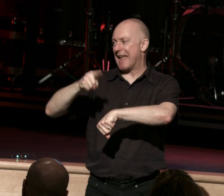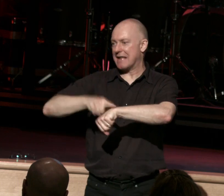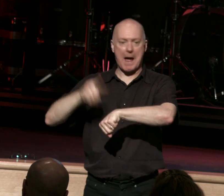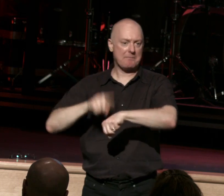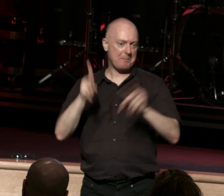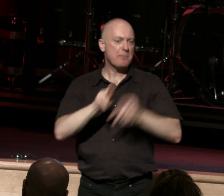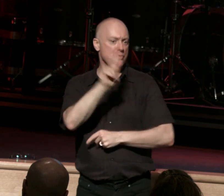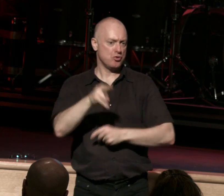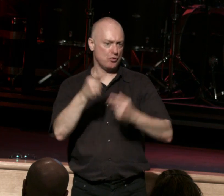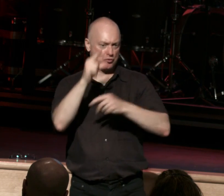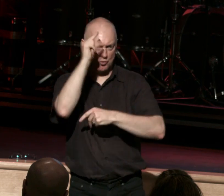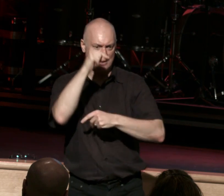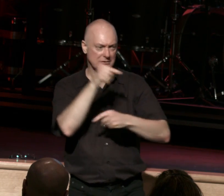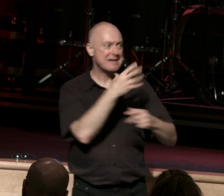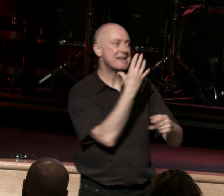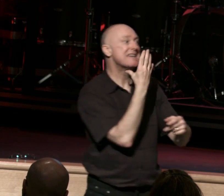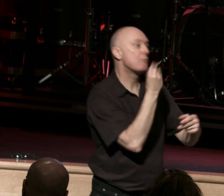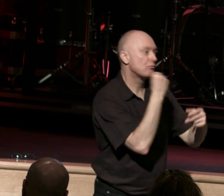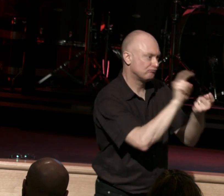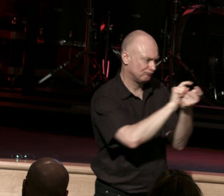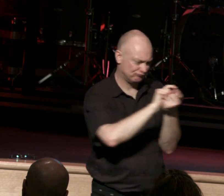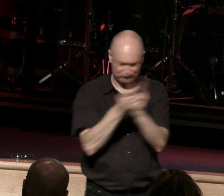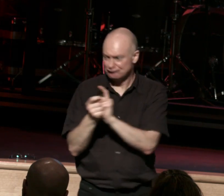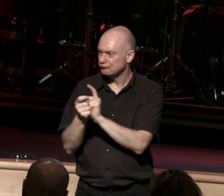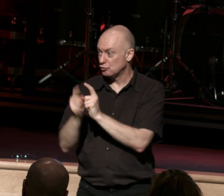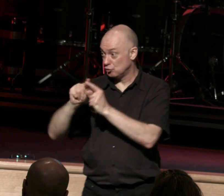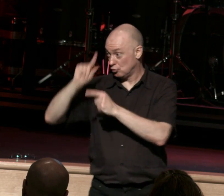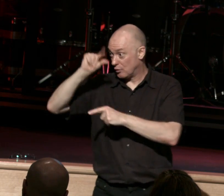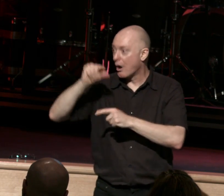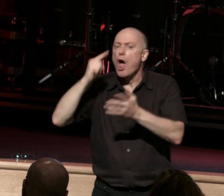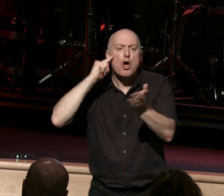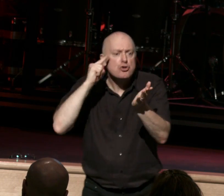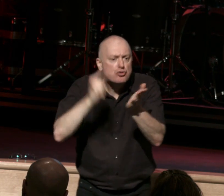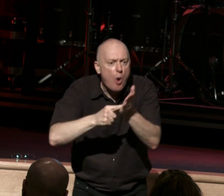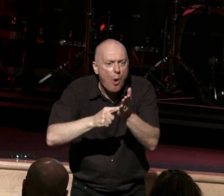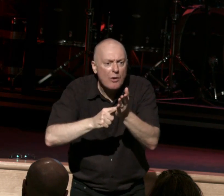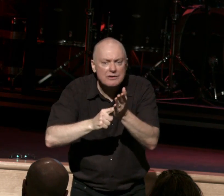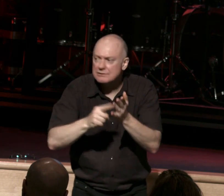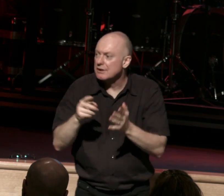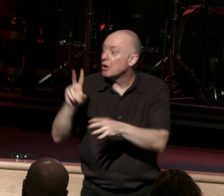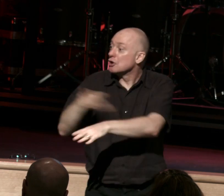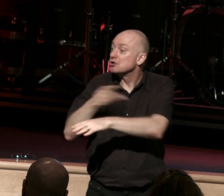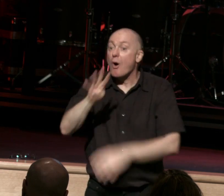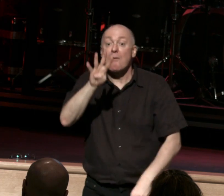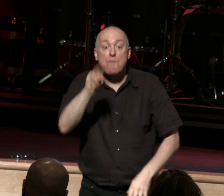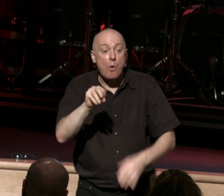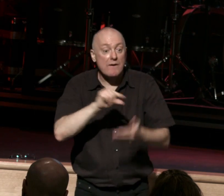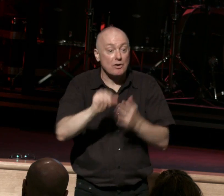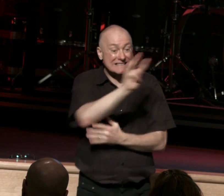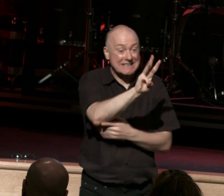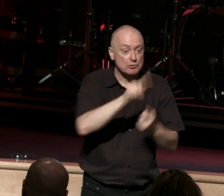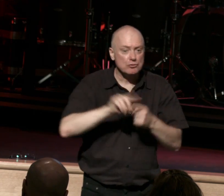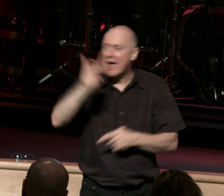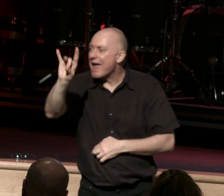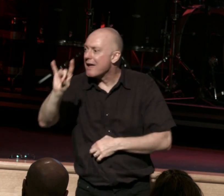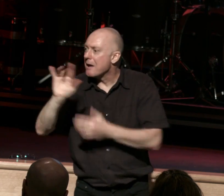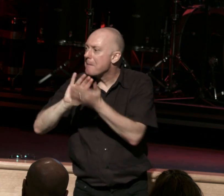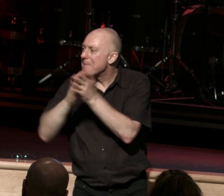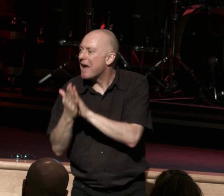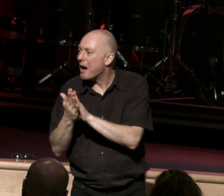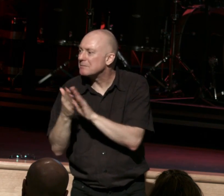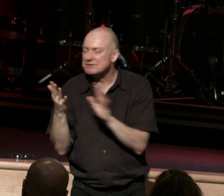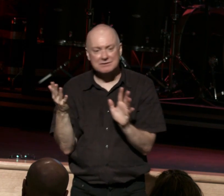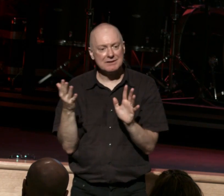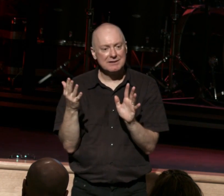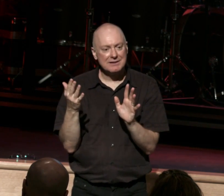language and the most common translation used in the first century. Notice here what Psalm 40, verses 6 to 8